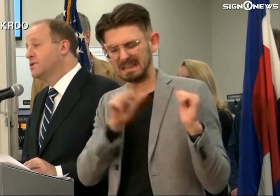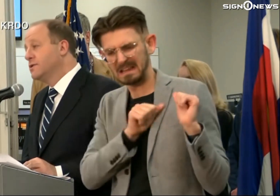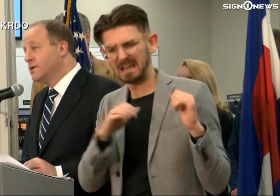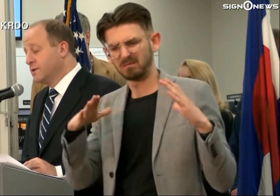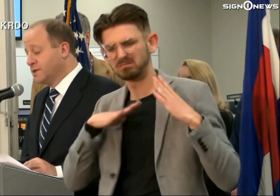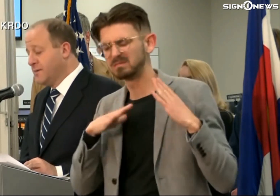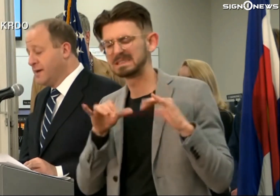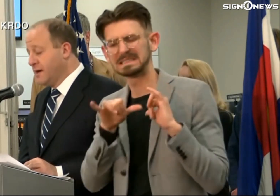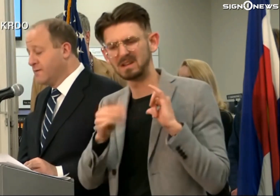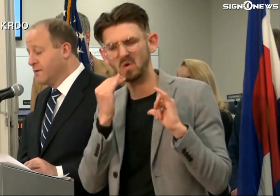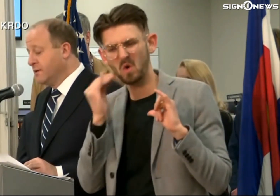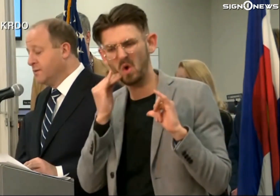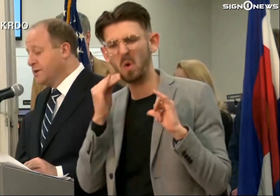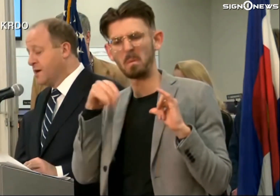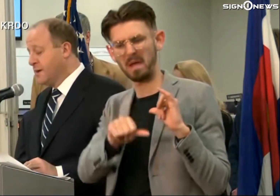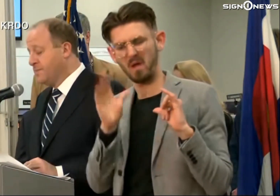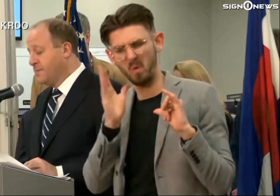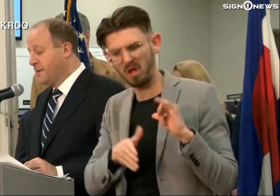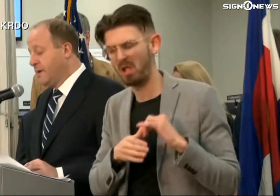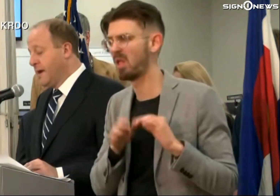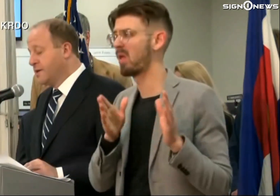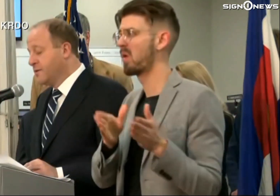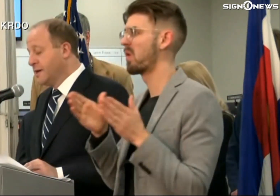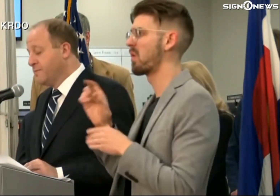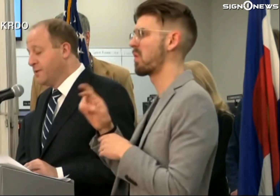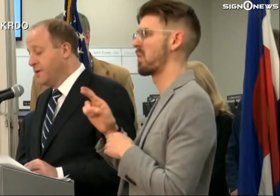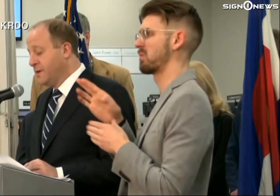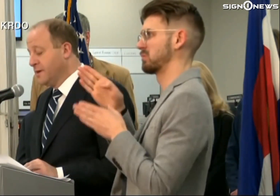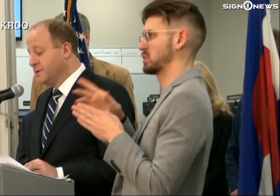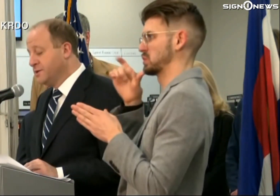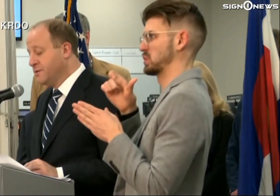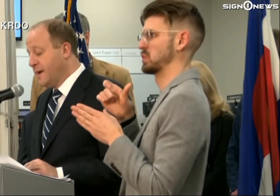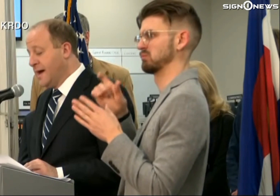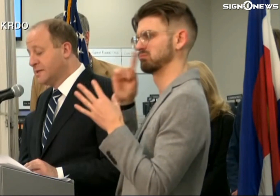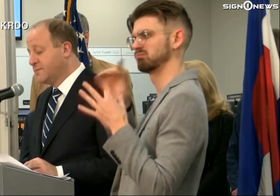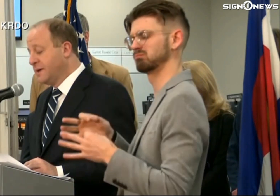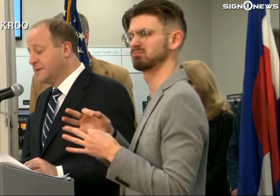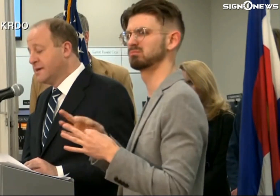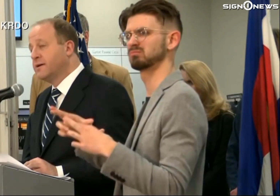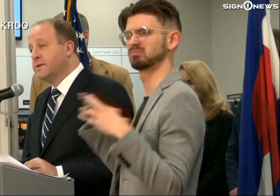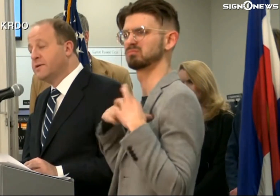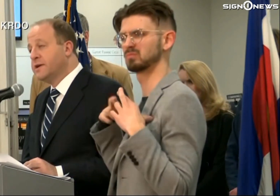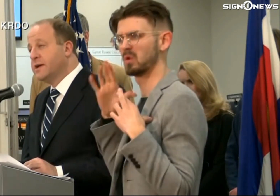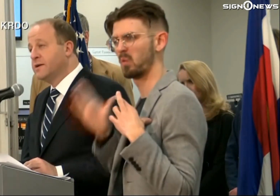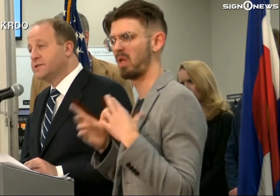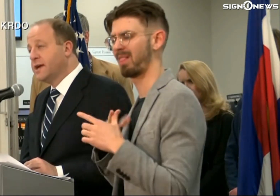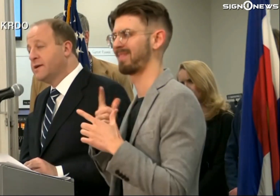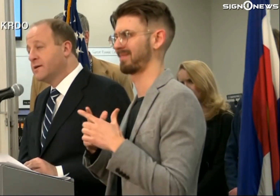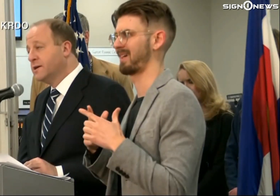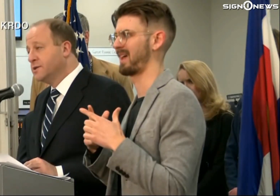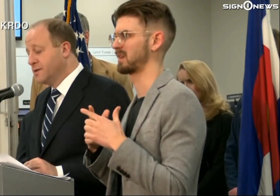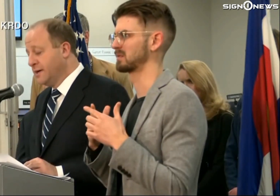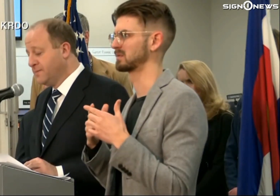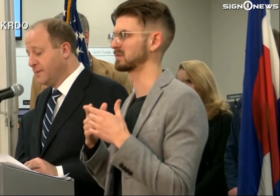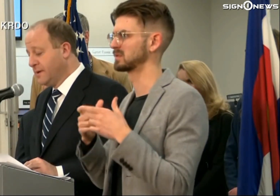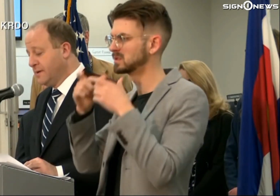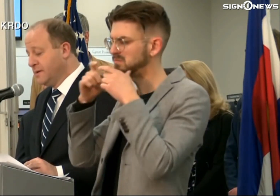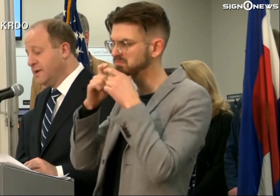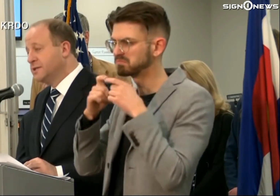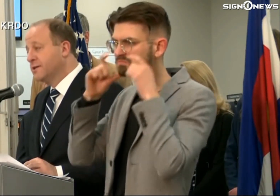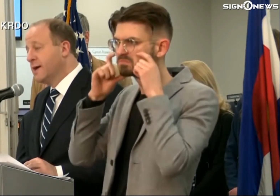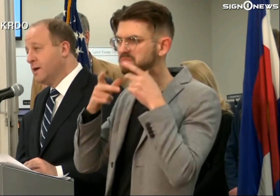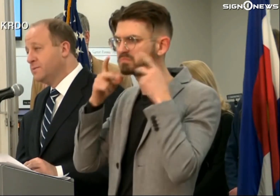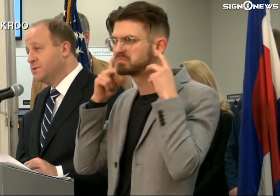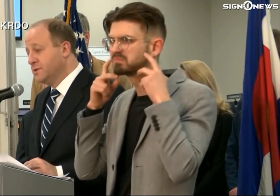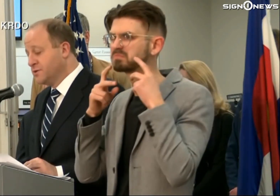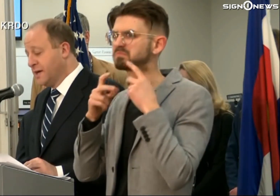a doctor or nurse coming out of early retirement and agreeing to put on their suit and mask because their community, our state, and our country